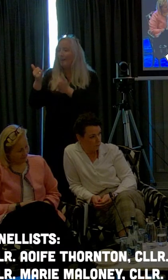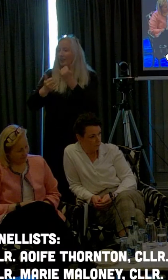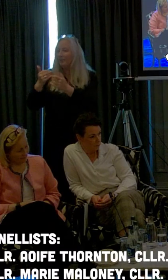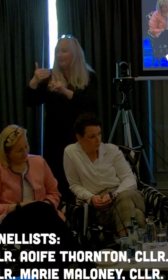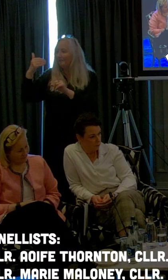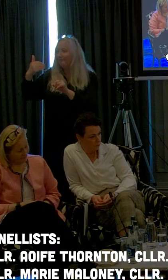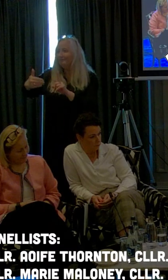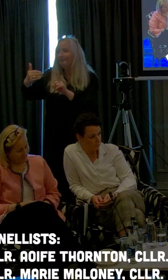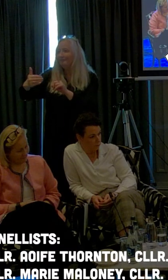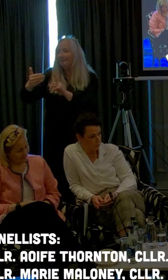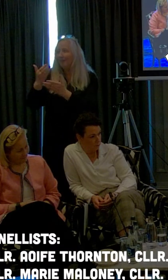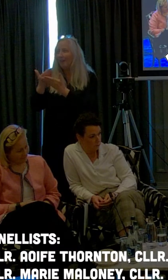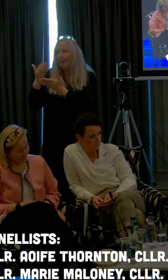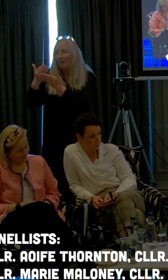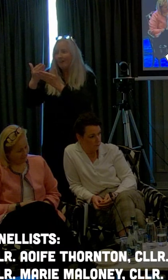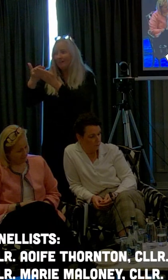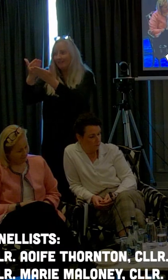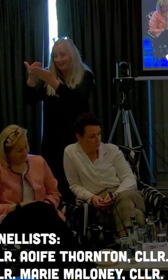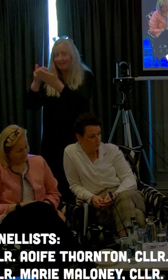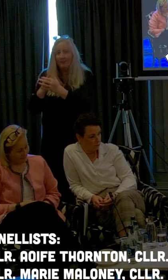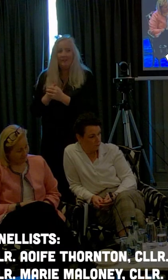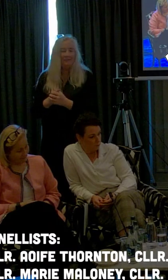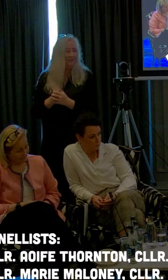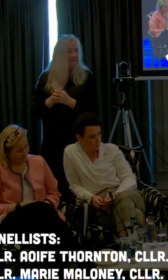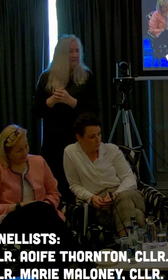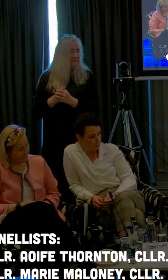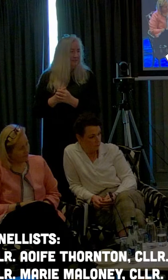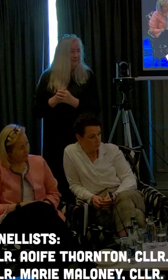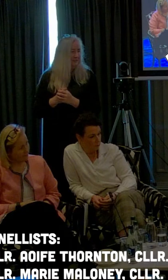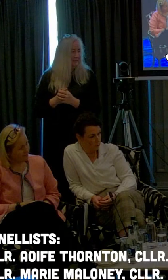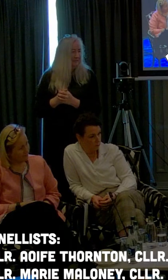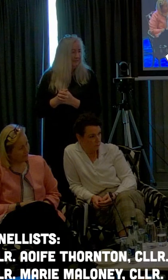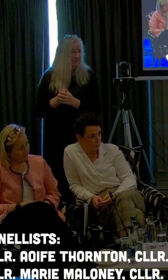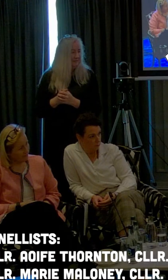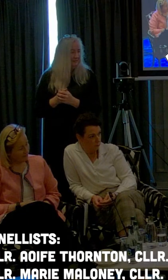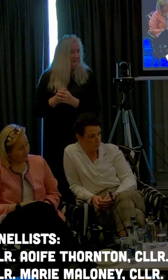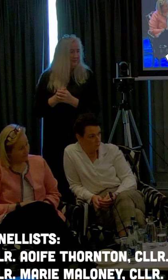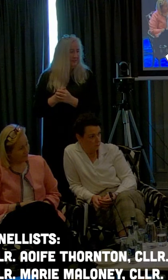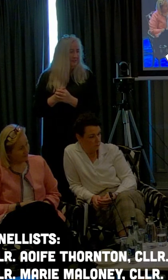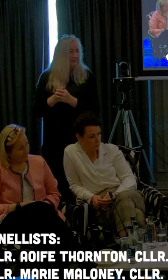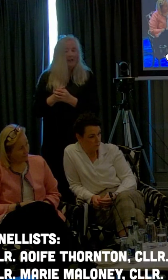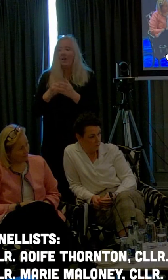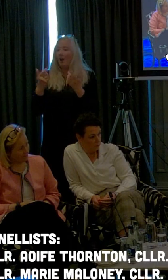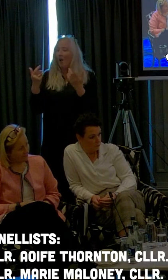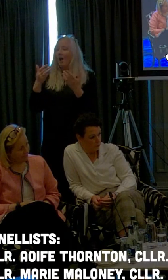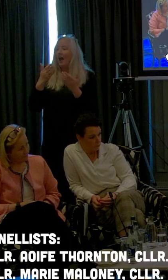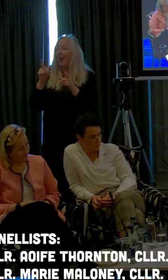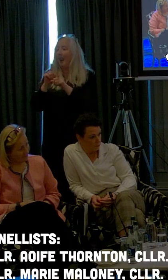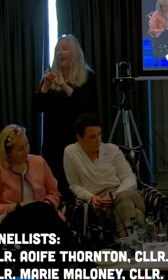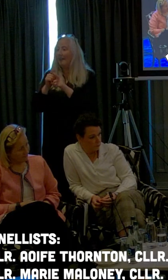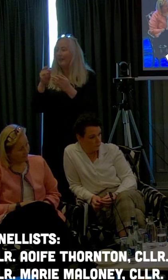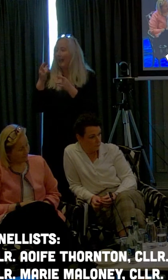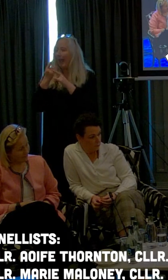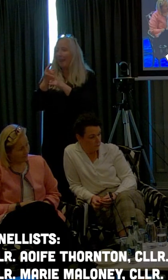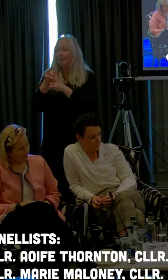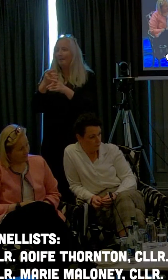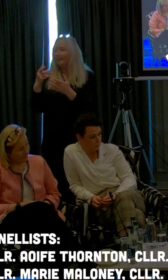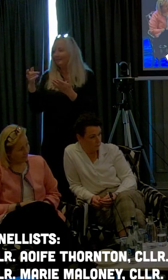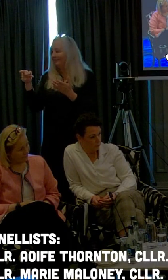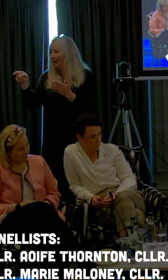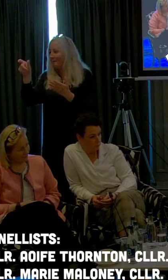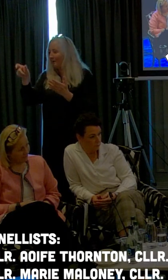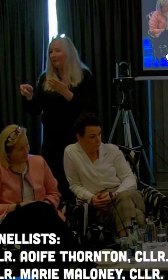them, you know. Sometimes people, if they literally tick a box on a form, it can make a